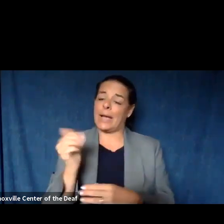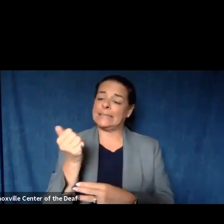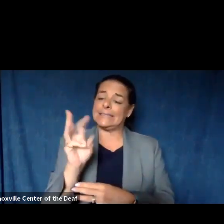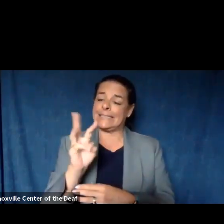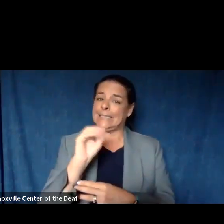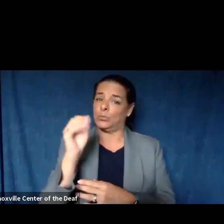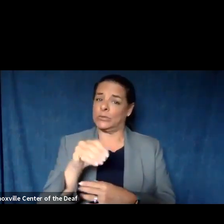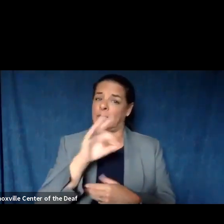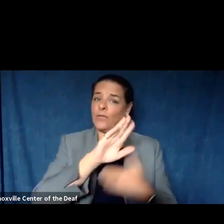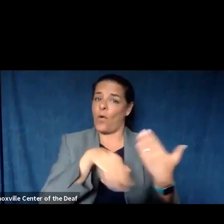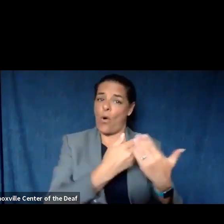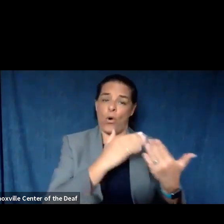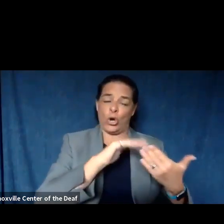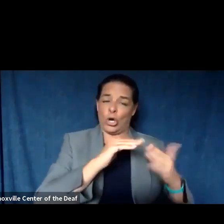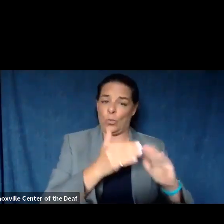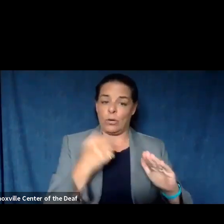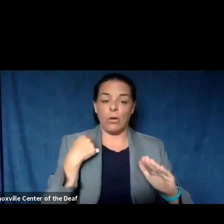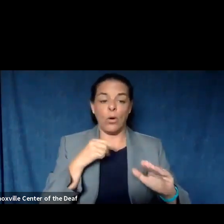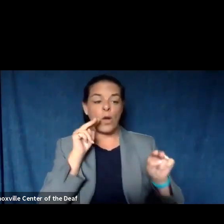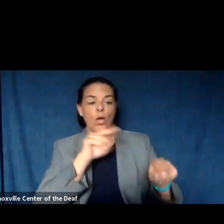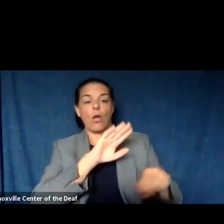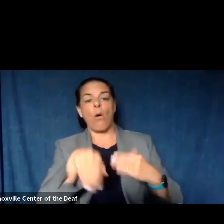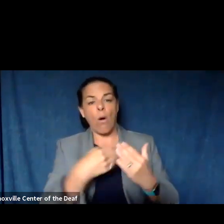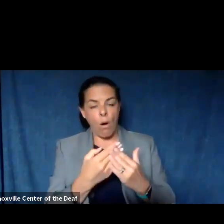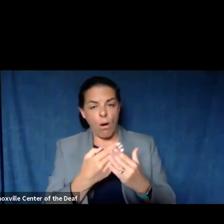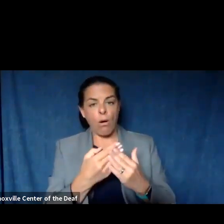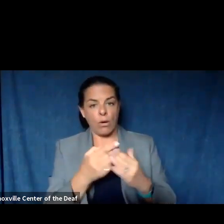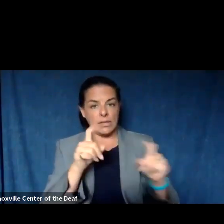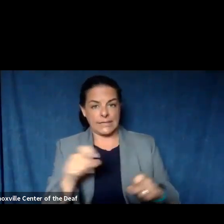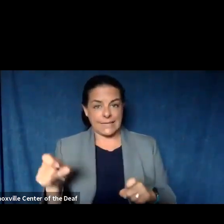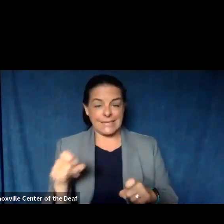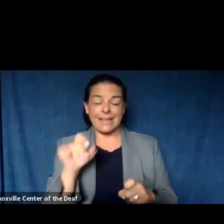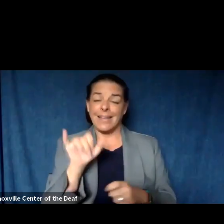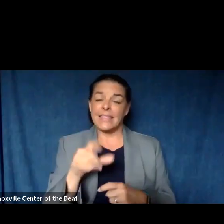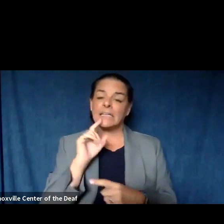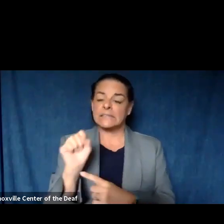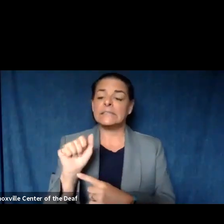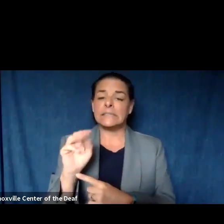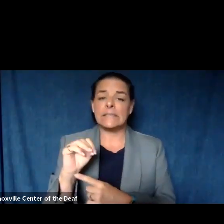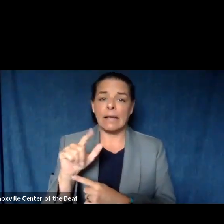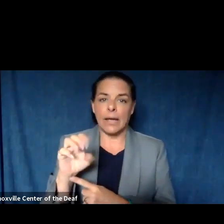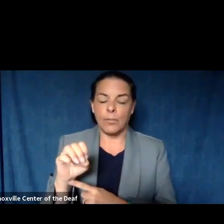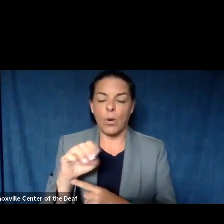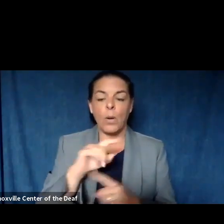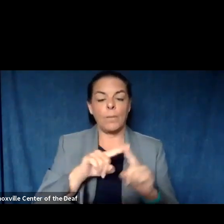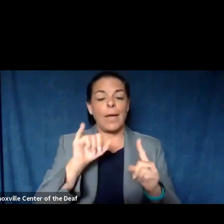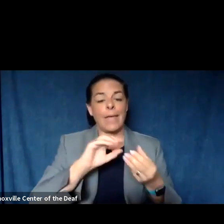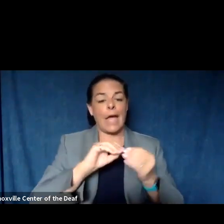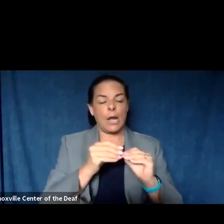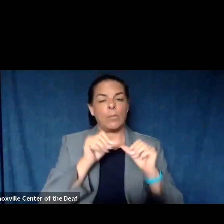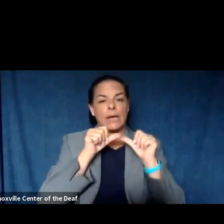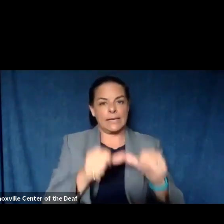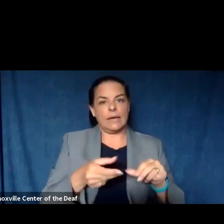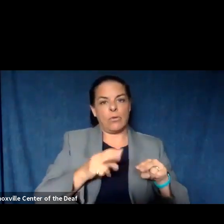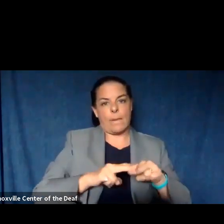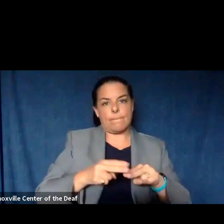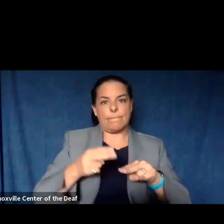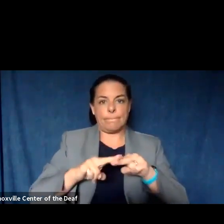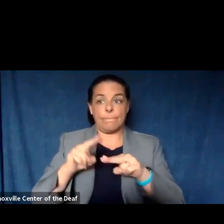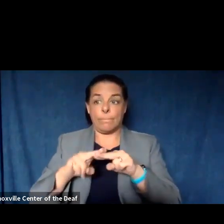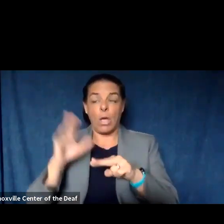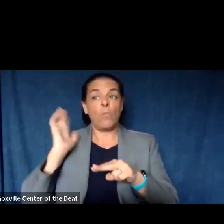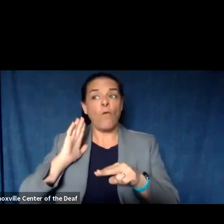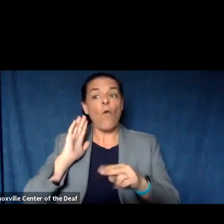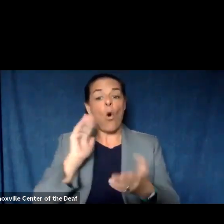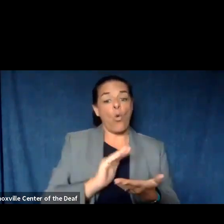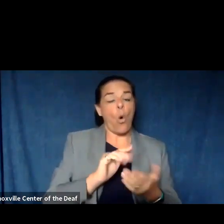So we are looking at all the testing that we're able to see, which is a sample, and that number continues to trend up. It was a little bit lower, but the trend is